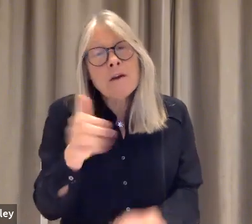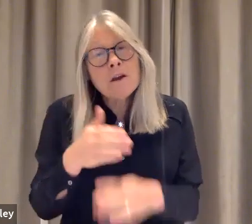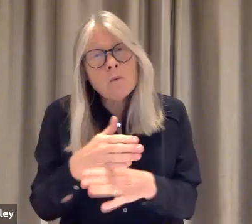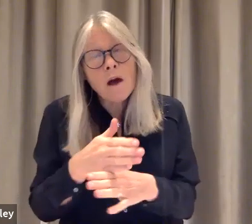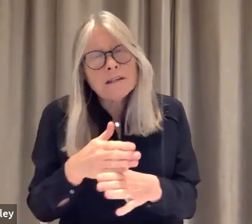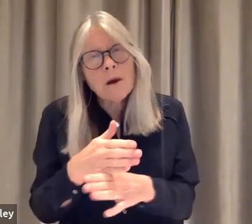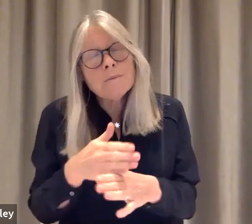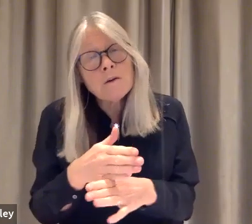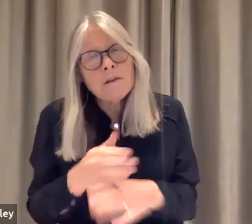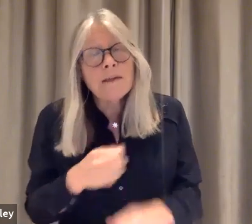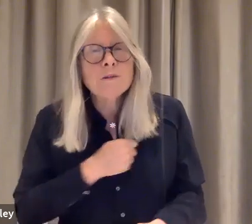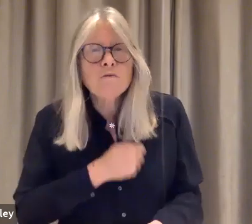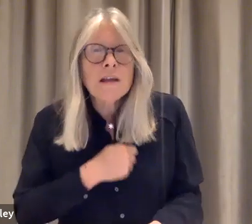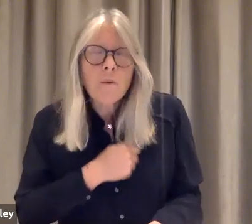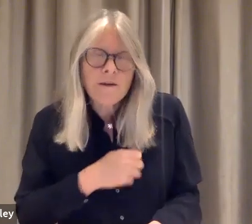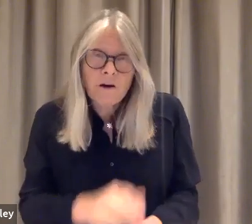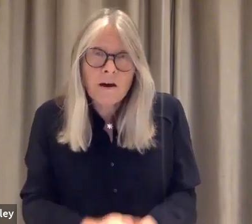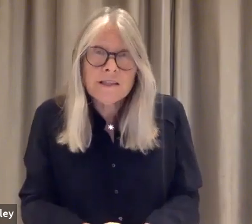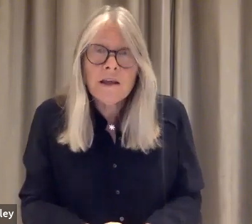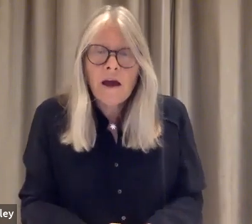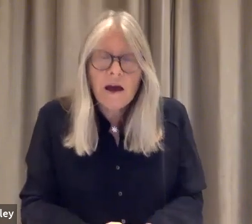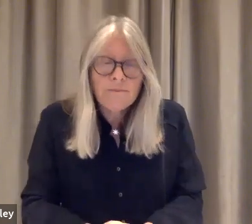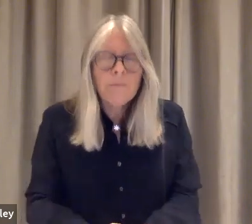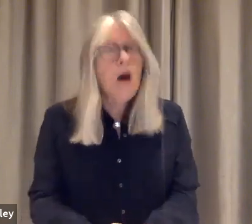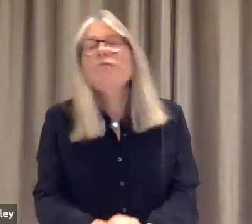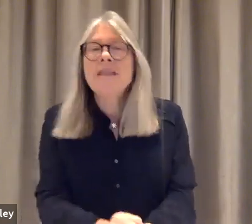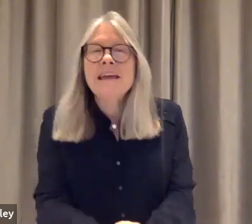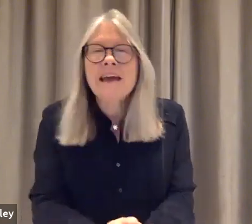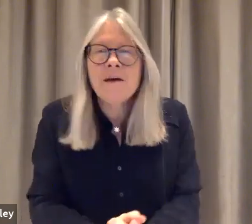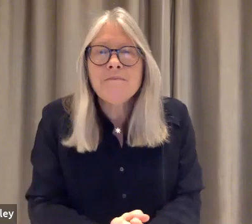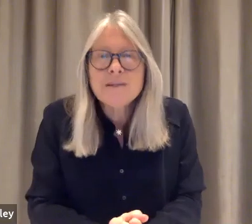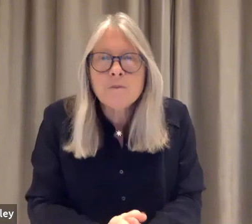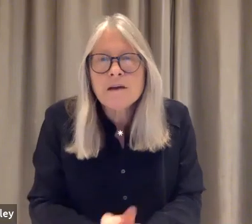good work. So I'm sorry that was really quite fast, but hopefully this will be a